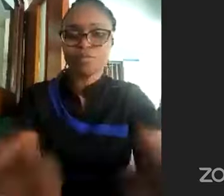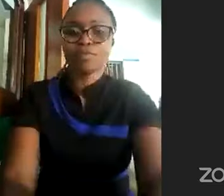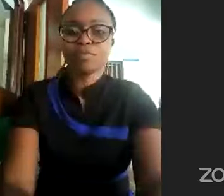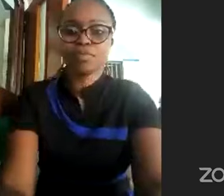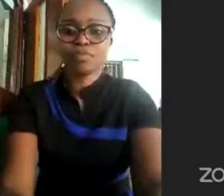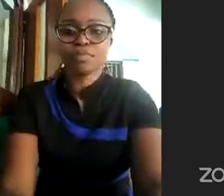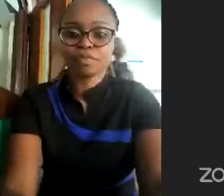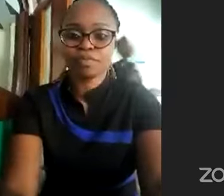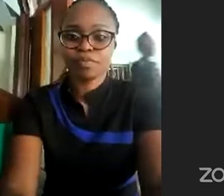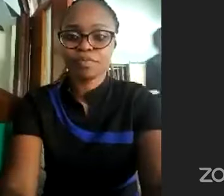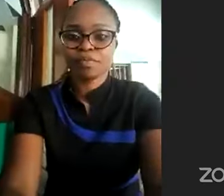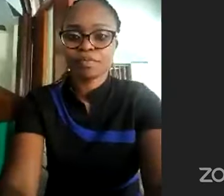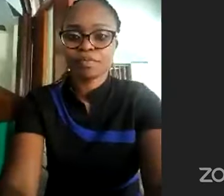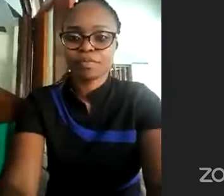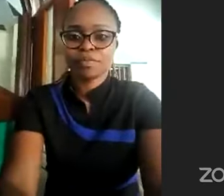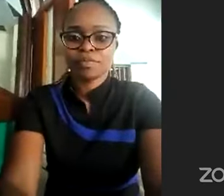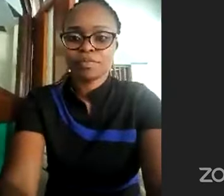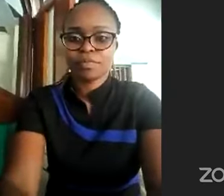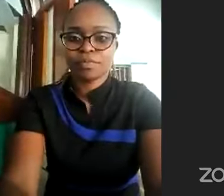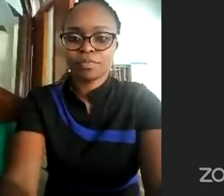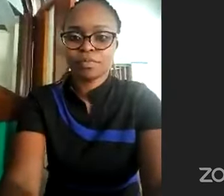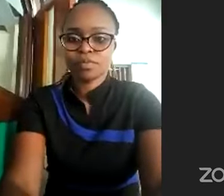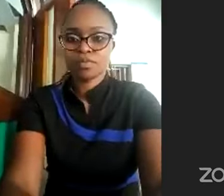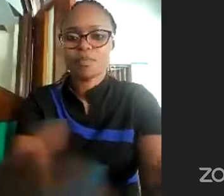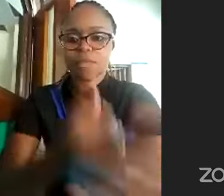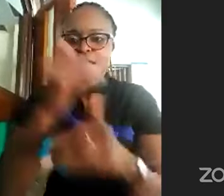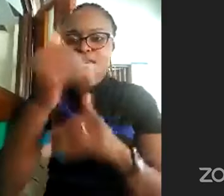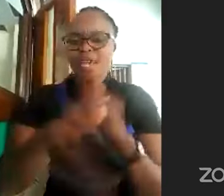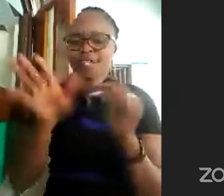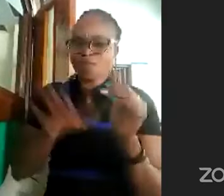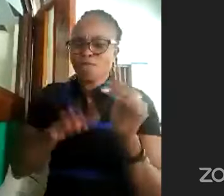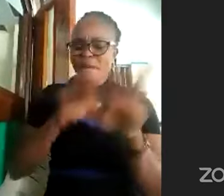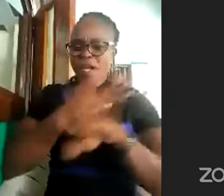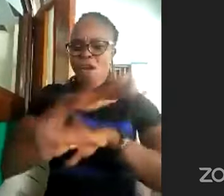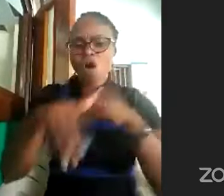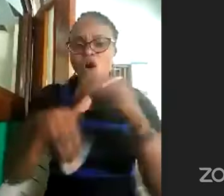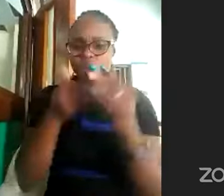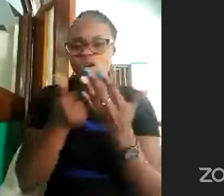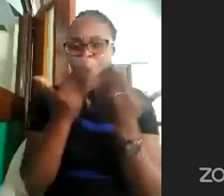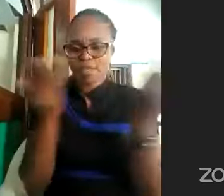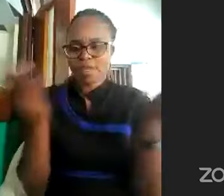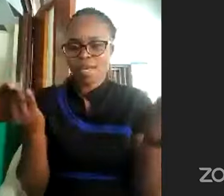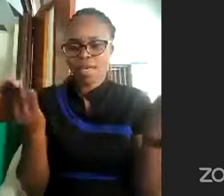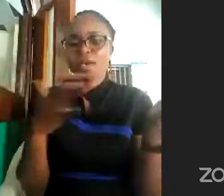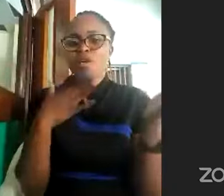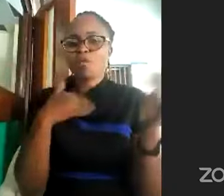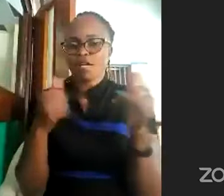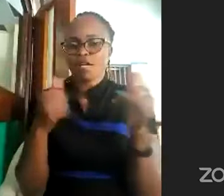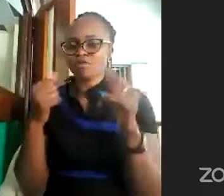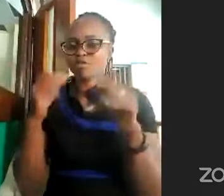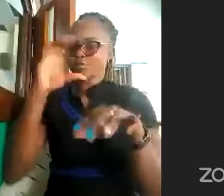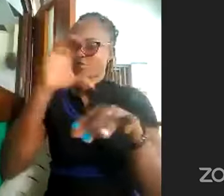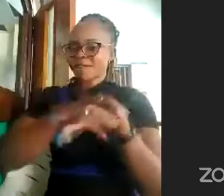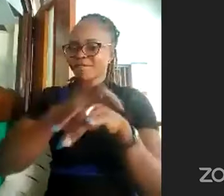when it's come to women, all of us would like to get married in future. Despite we